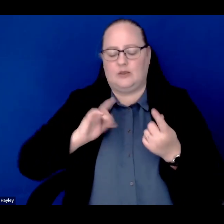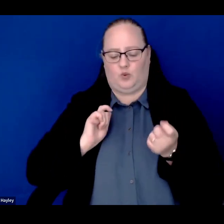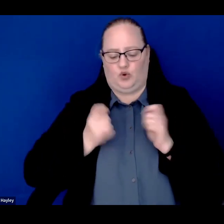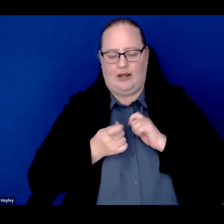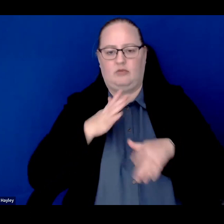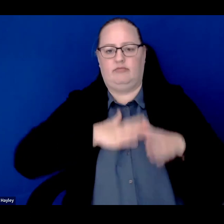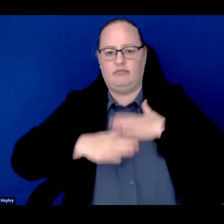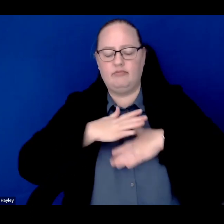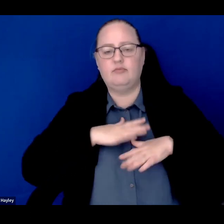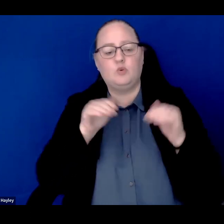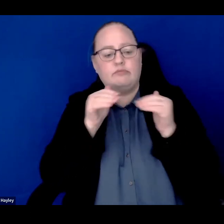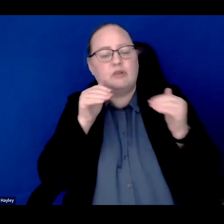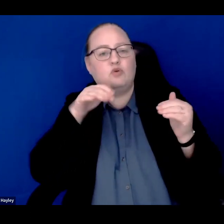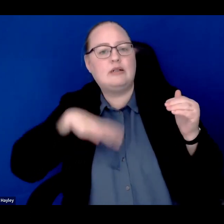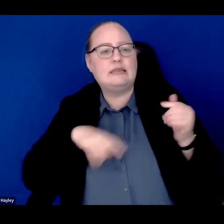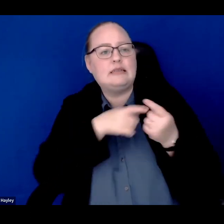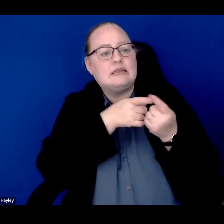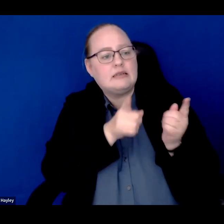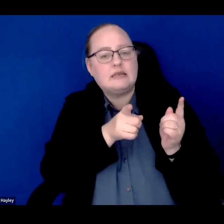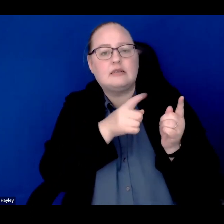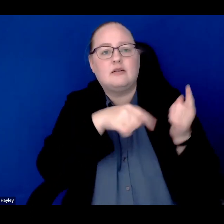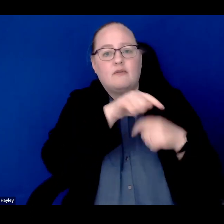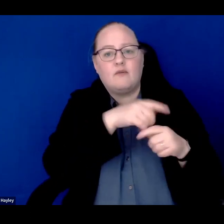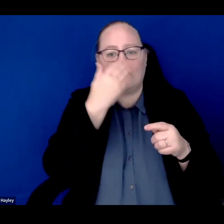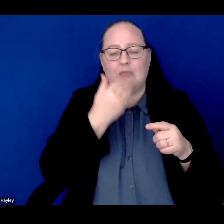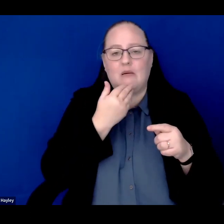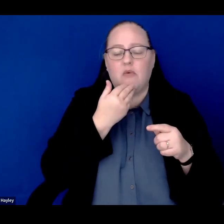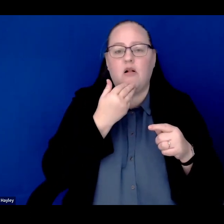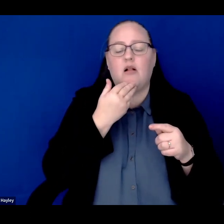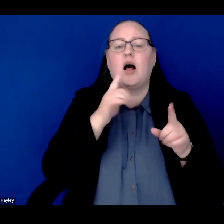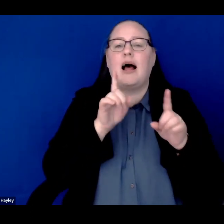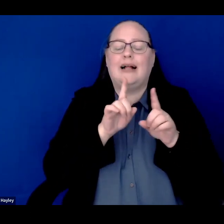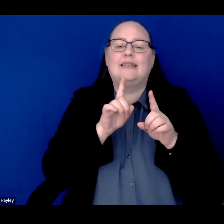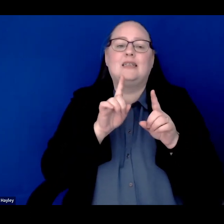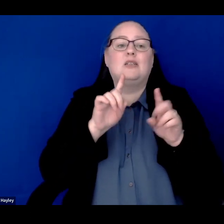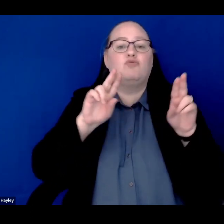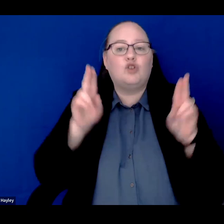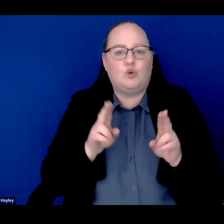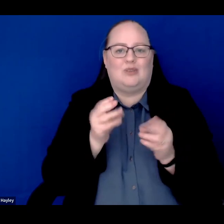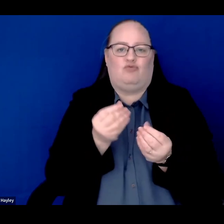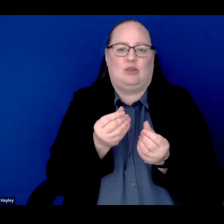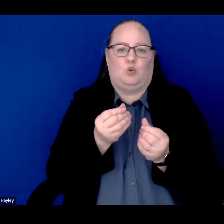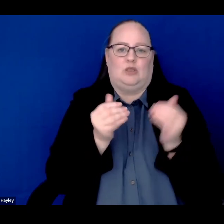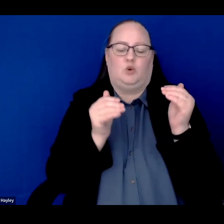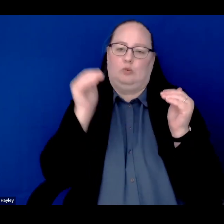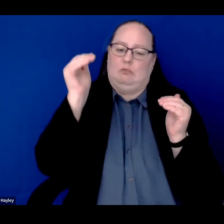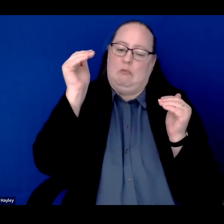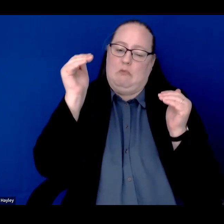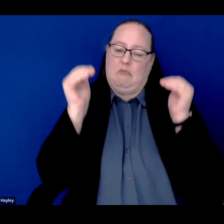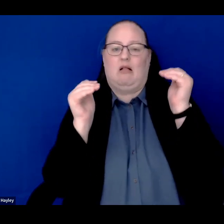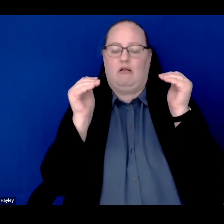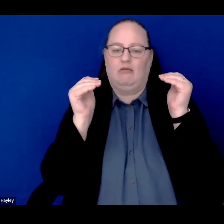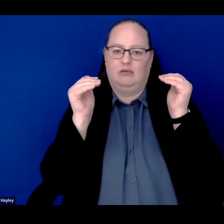massively reducing resource use to come back within fair shares of planetary boundaries. That too has never been done